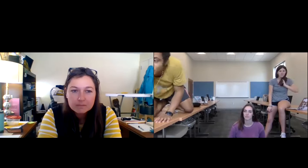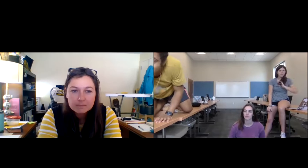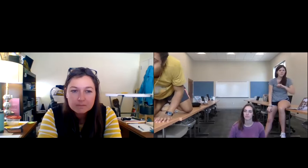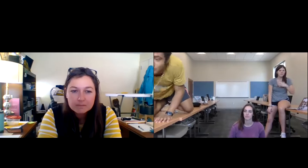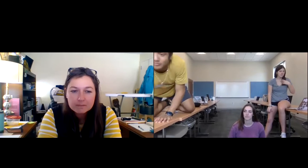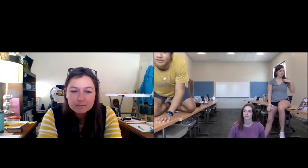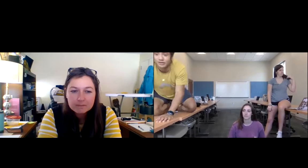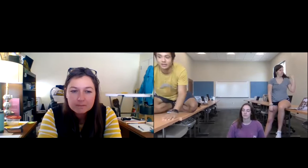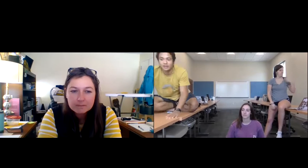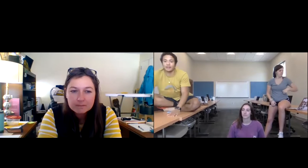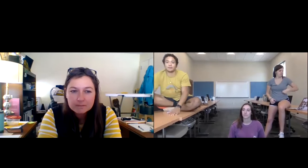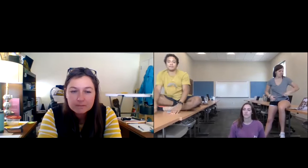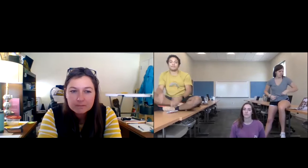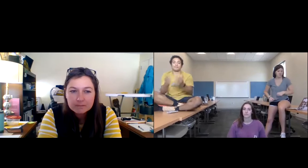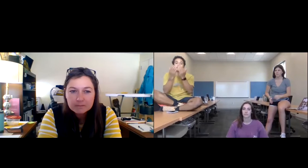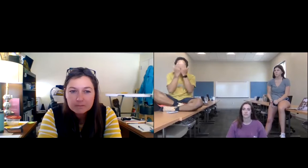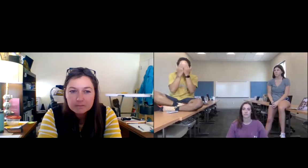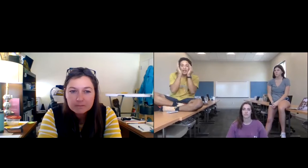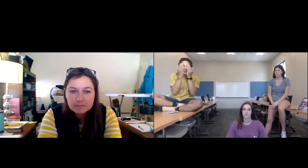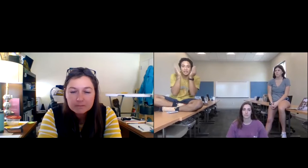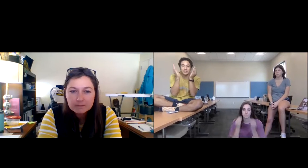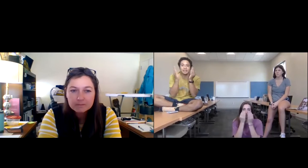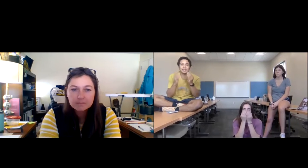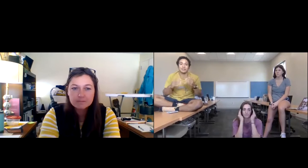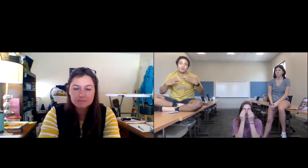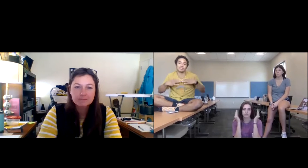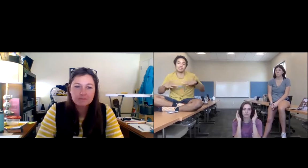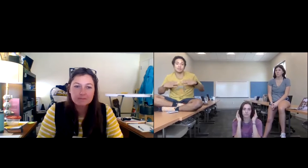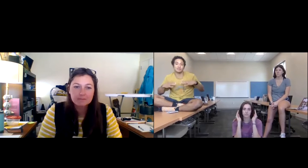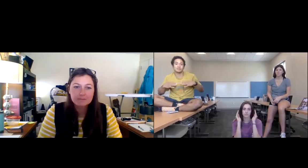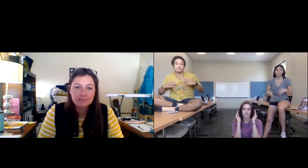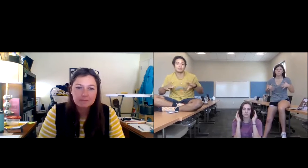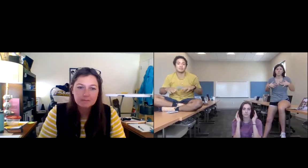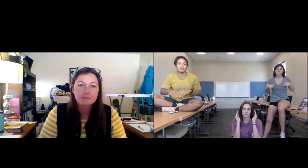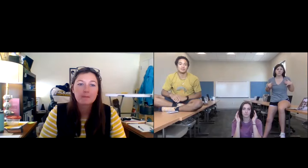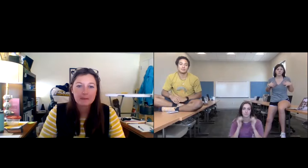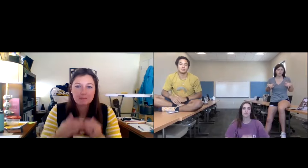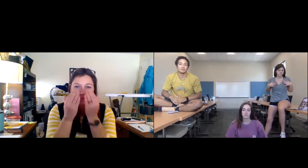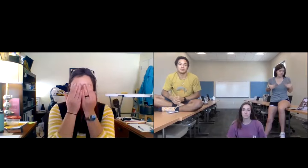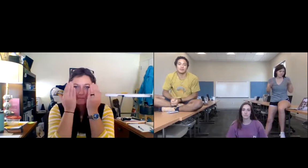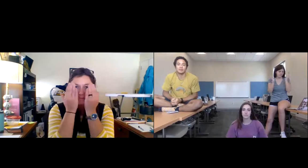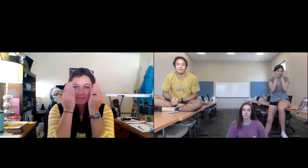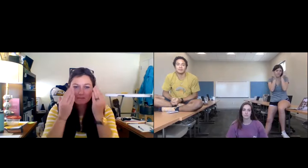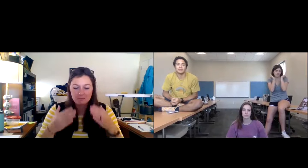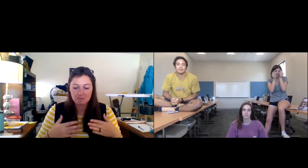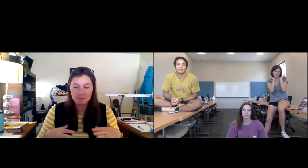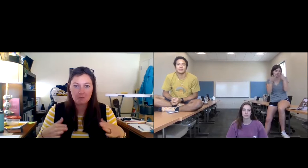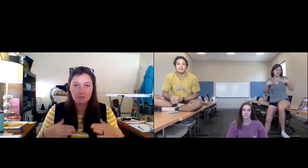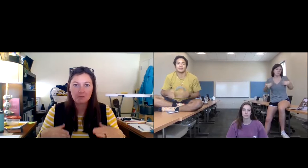do like the sign for Halloween, and then you can say clothes. So Halloween and